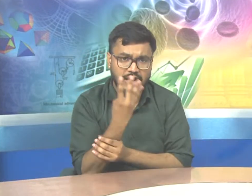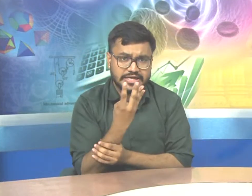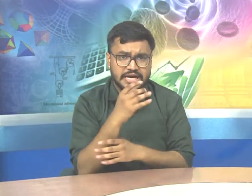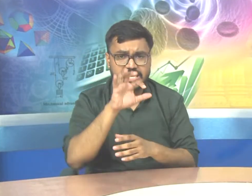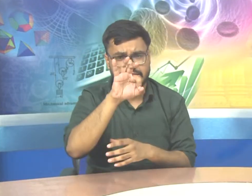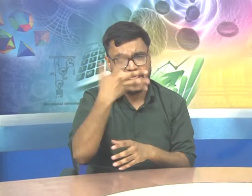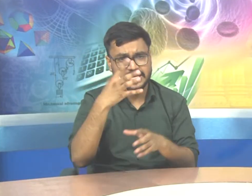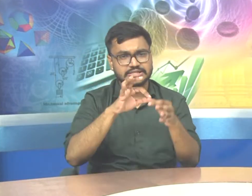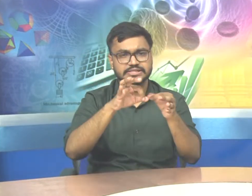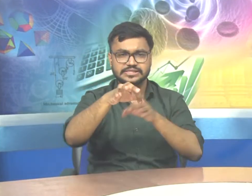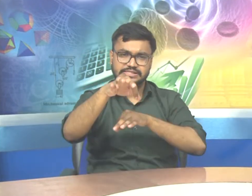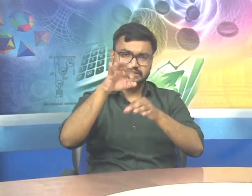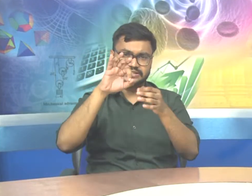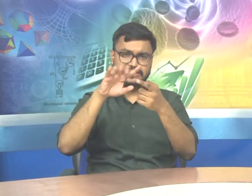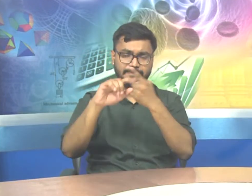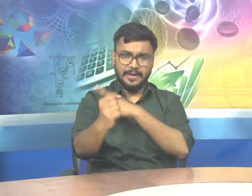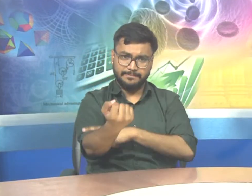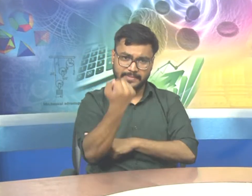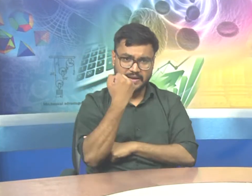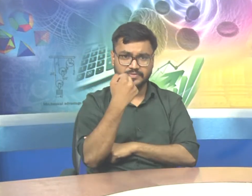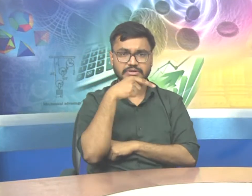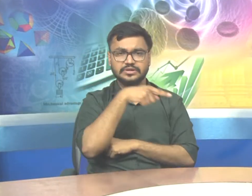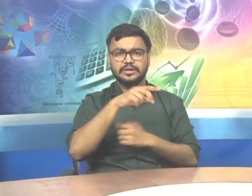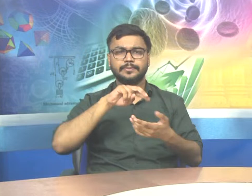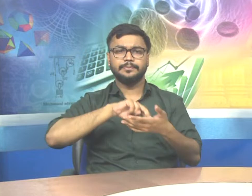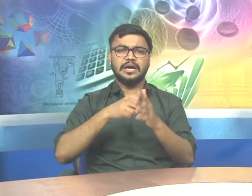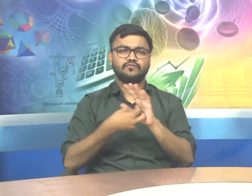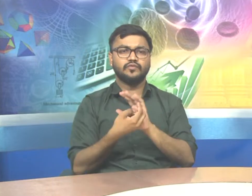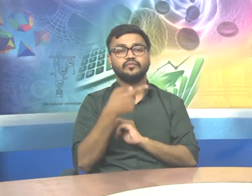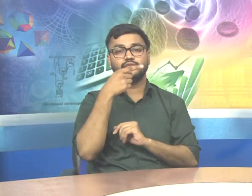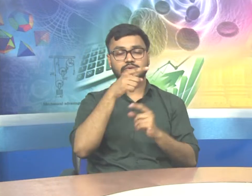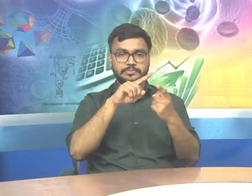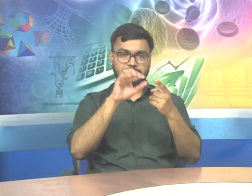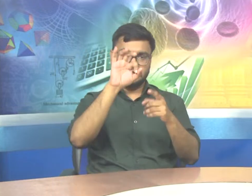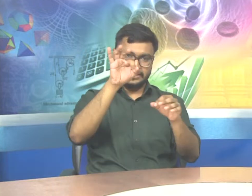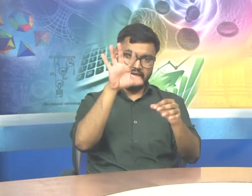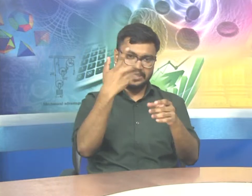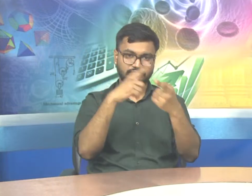Next, fourth form of energy is electrical energy.